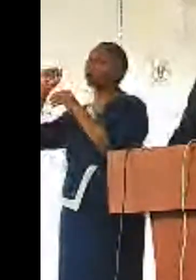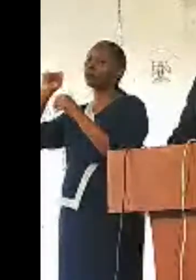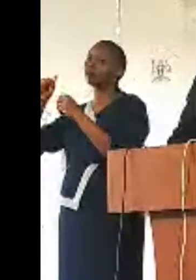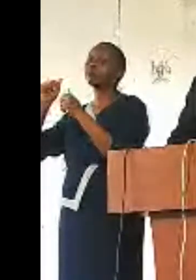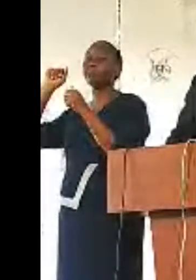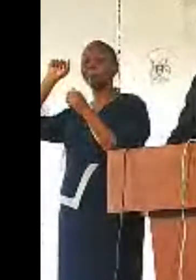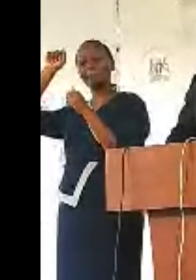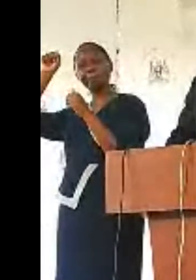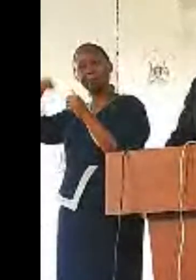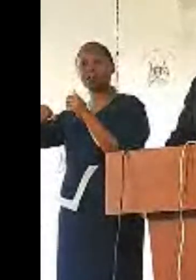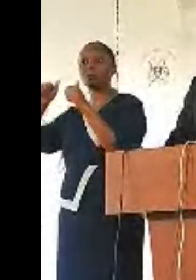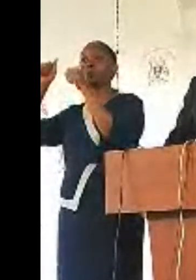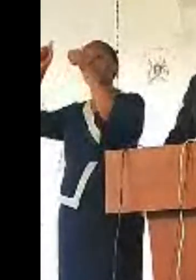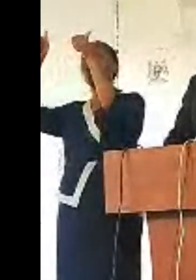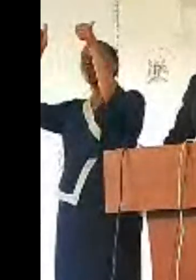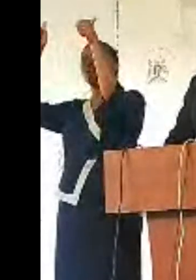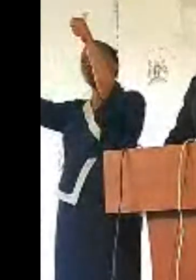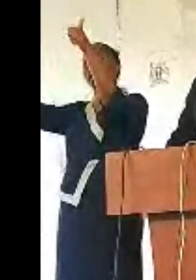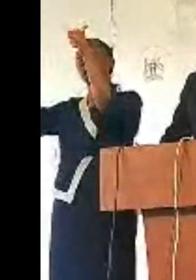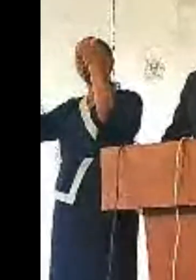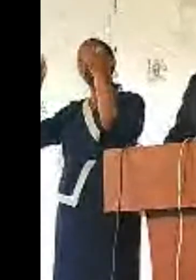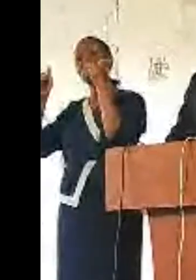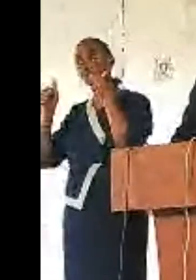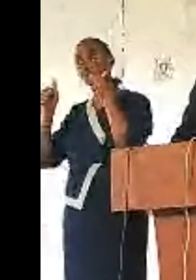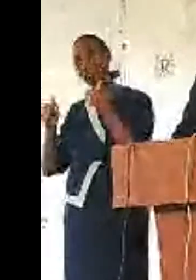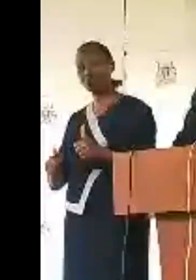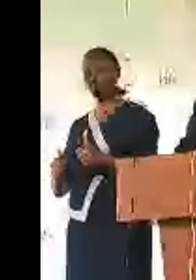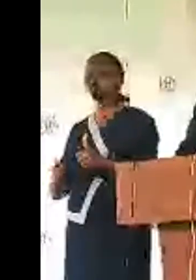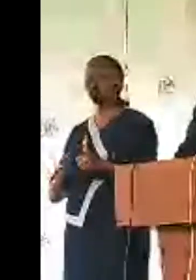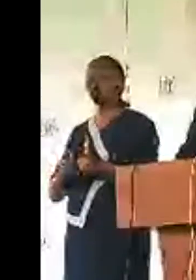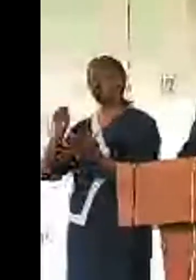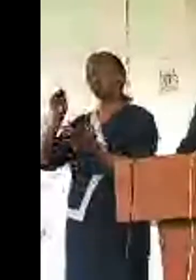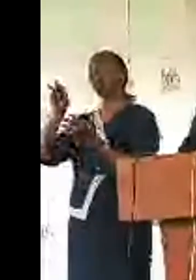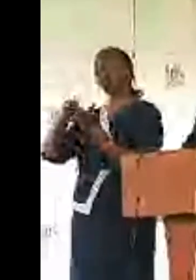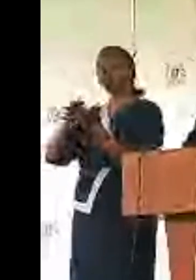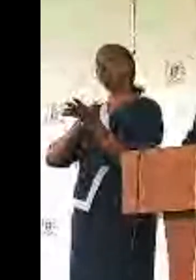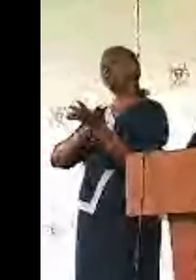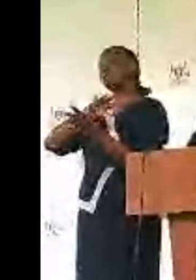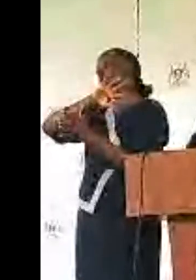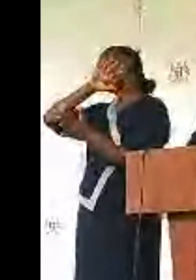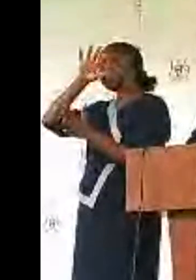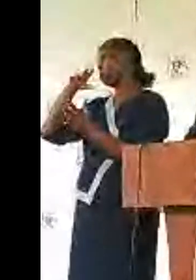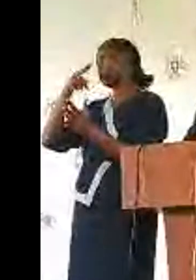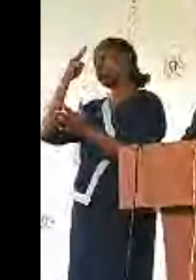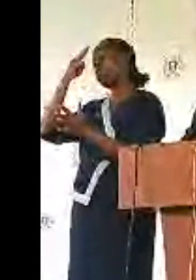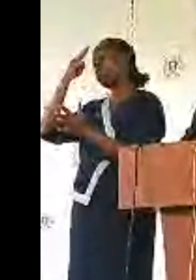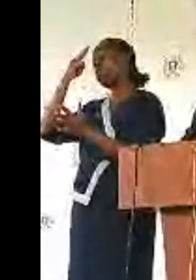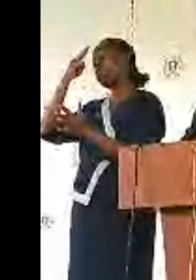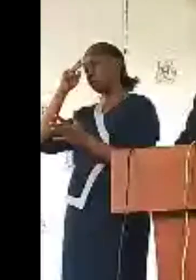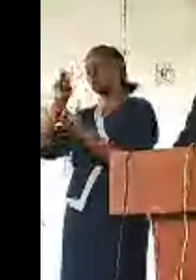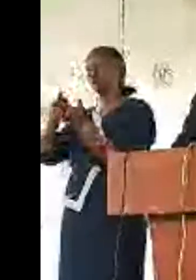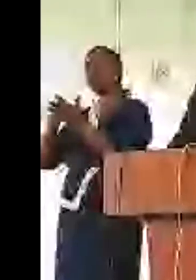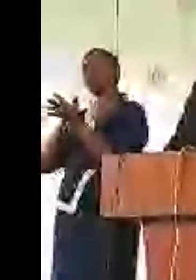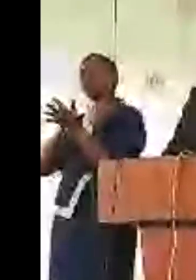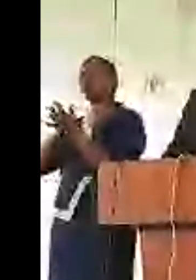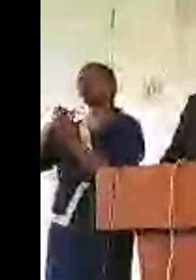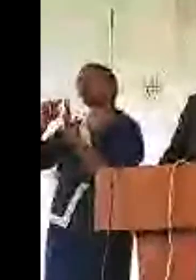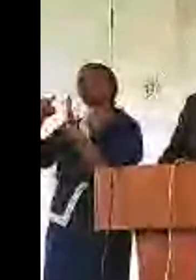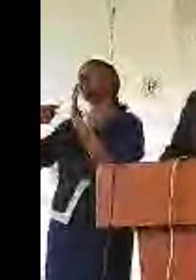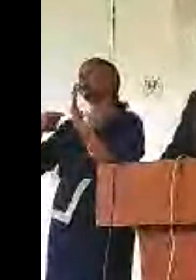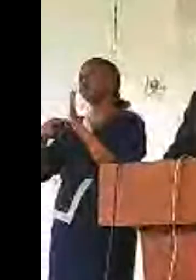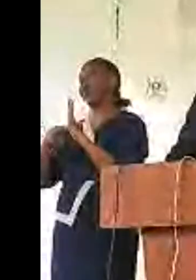display registers of all the candidates that have been registered at the particular